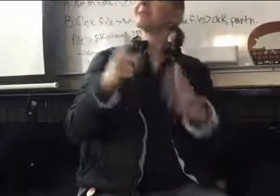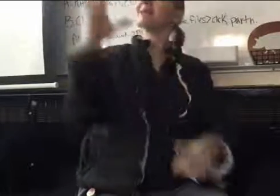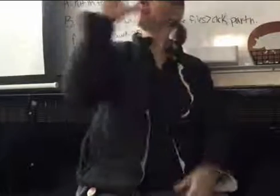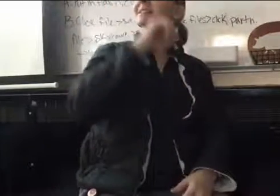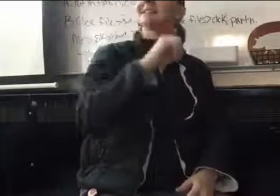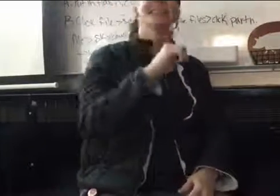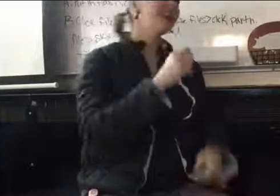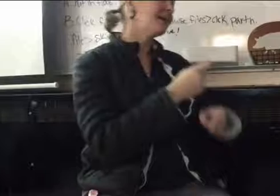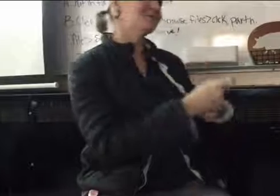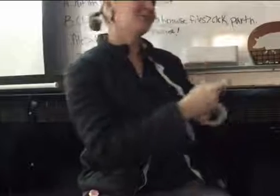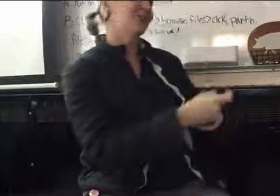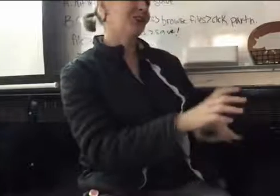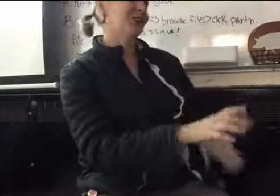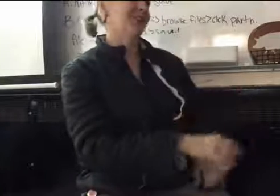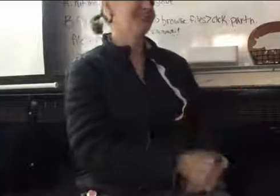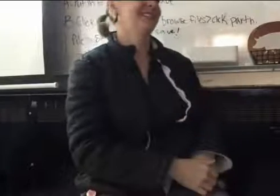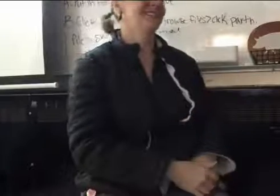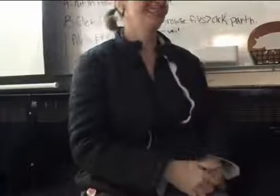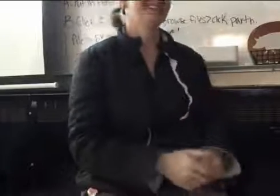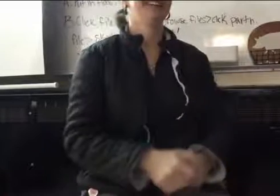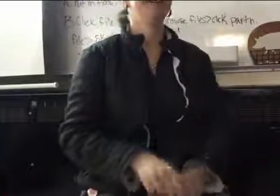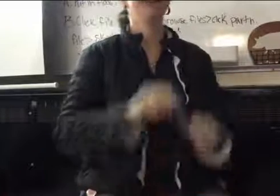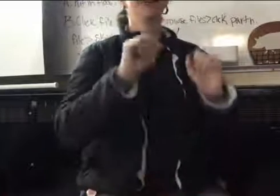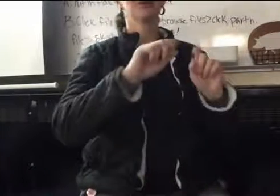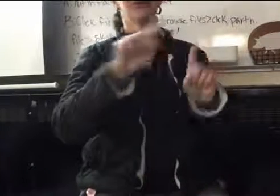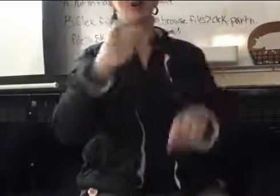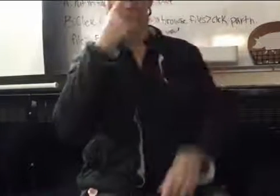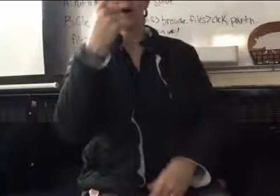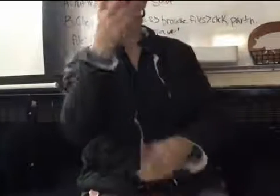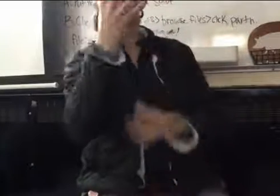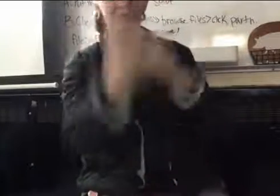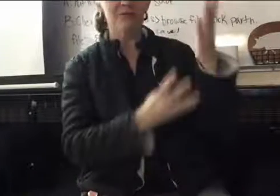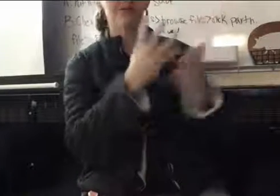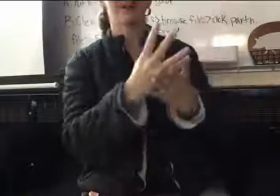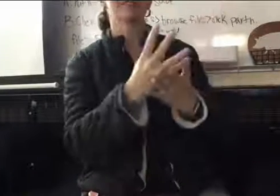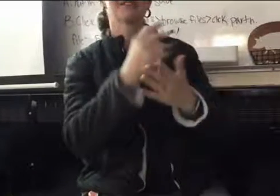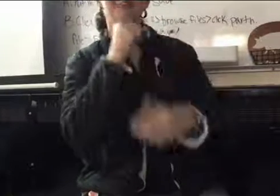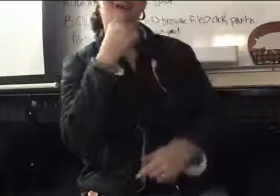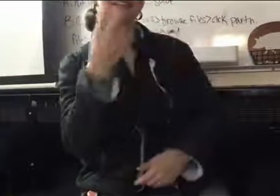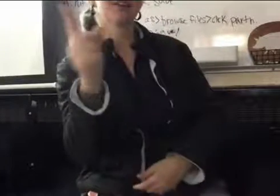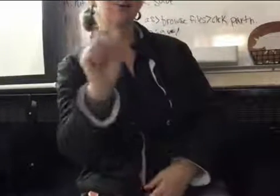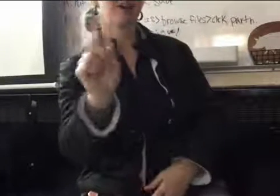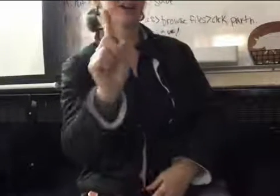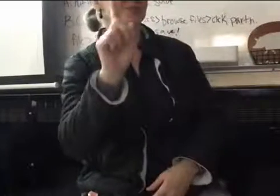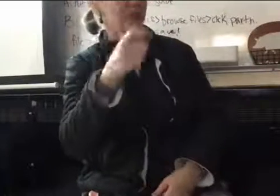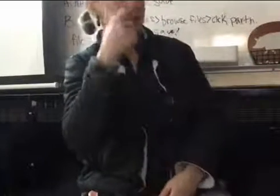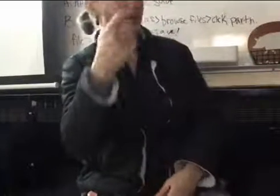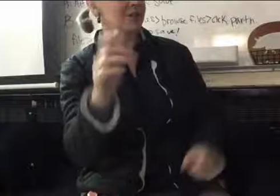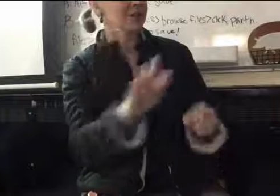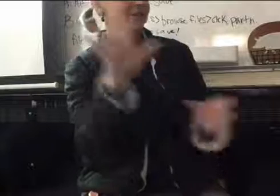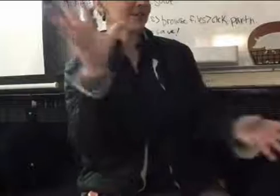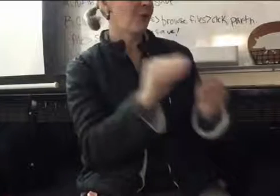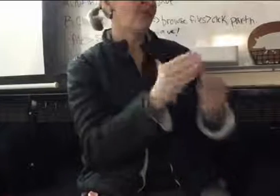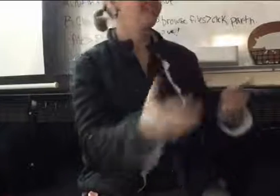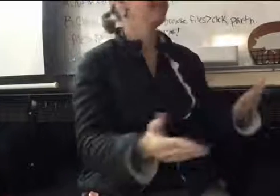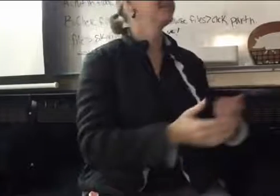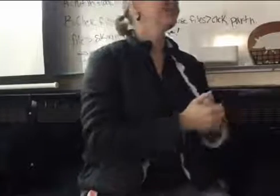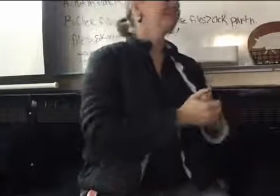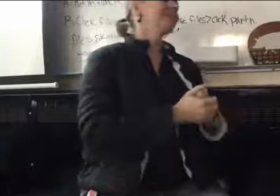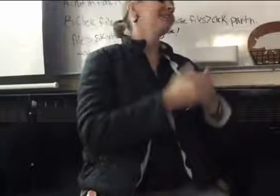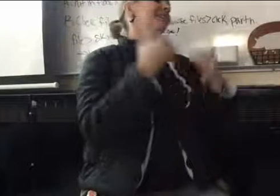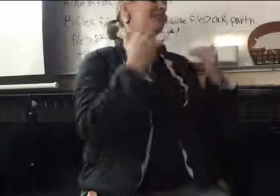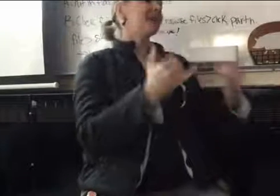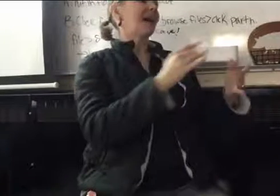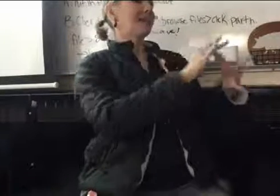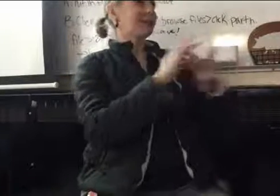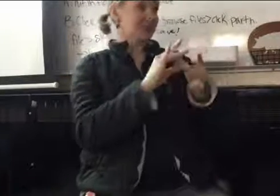it? Okay, you can go watch 4.5 hours, and I'm not going to tell you where it's at in the movie. Now, in terms